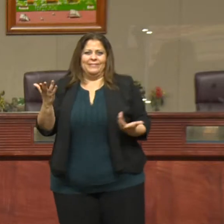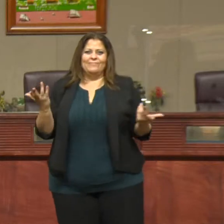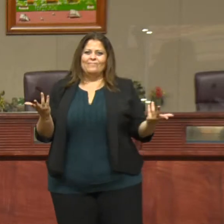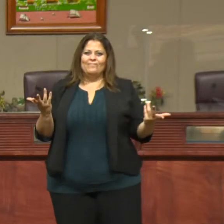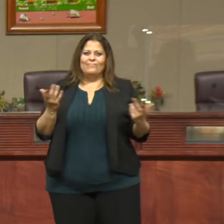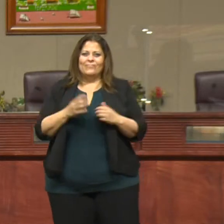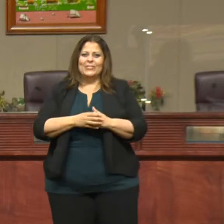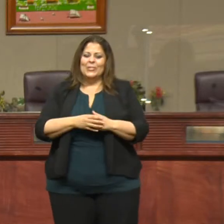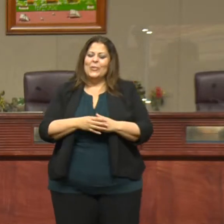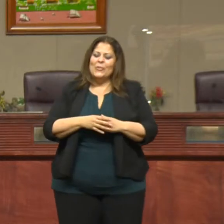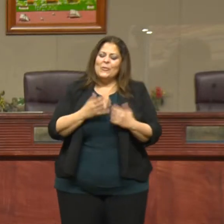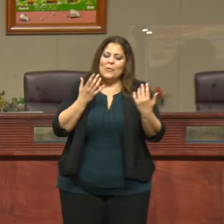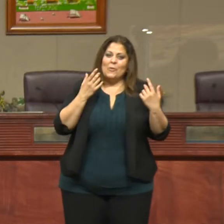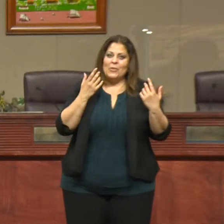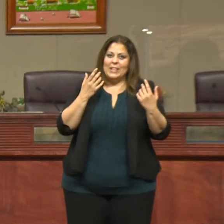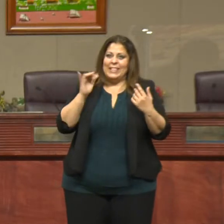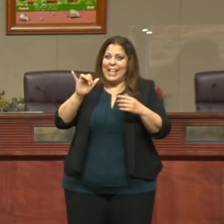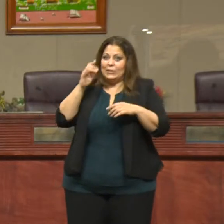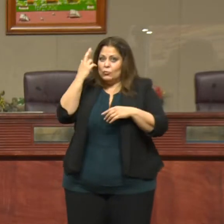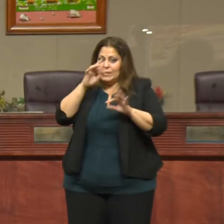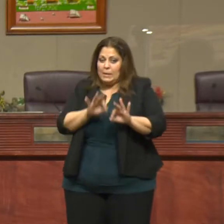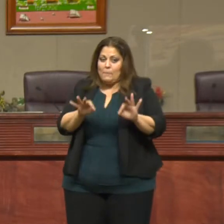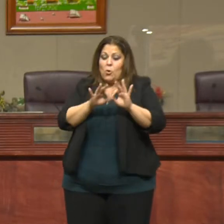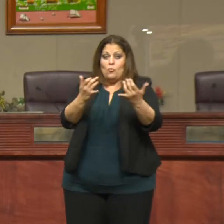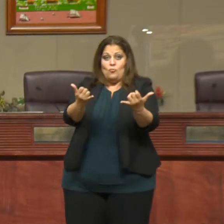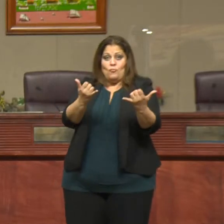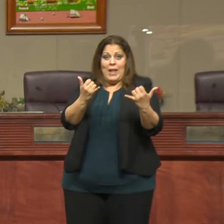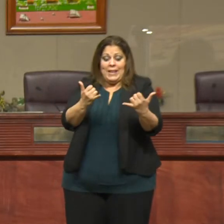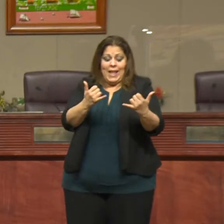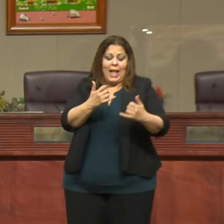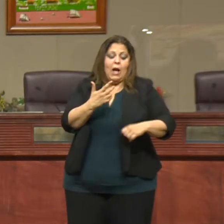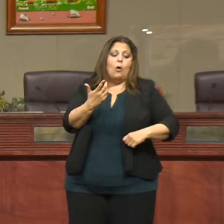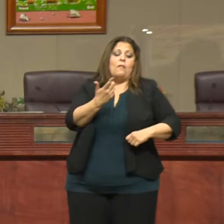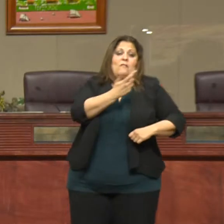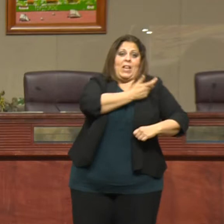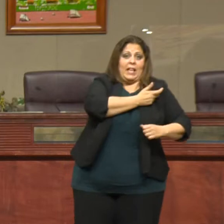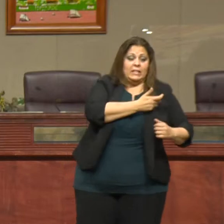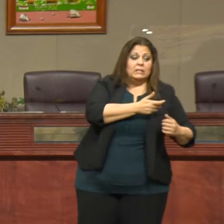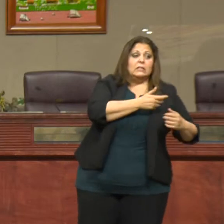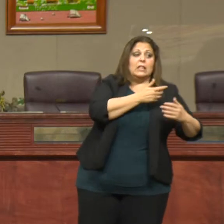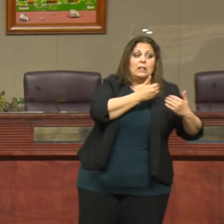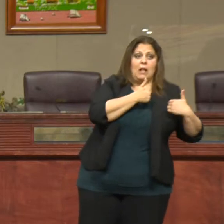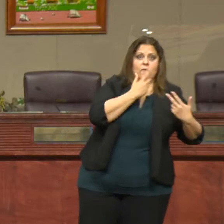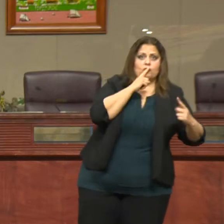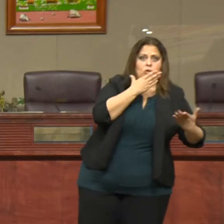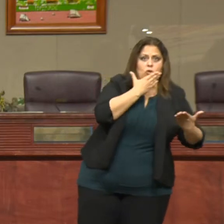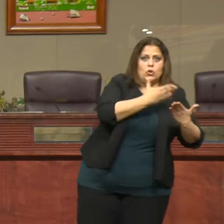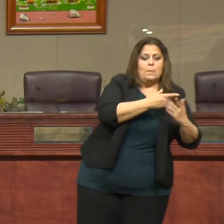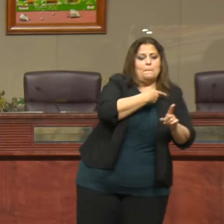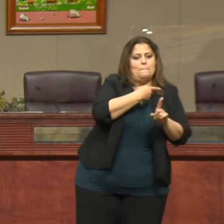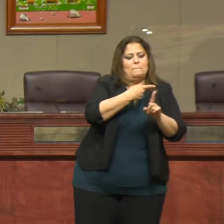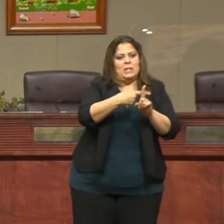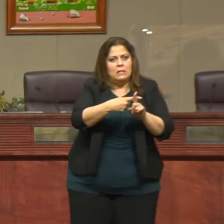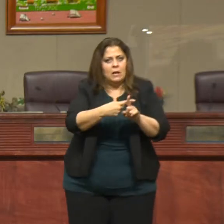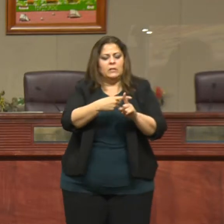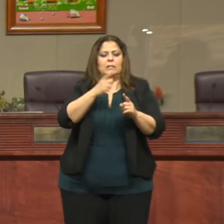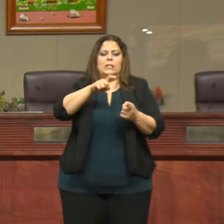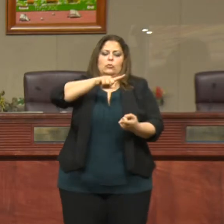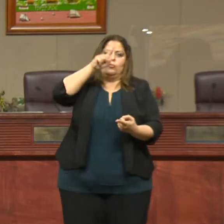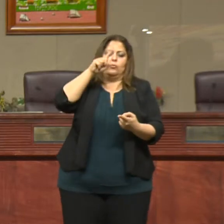really good and effective vaccines, that we continue the pandemic precautions to contain the spread and to reduce the number of new